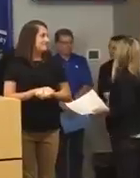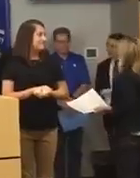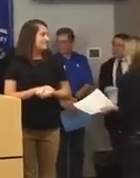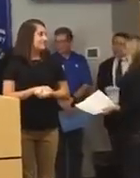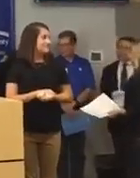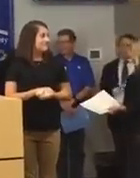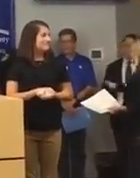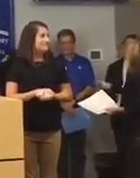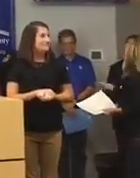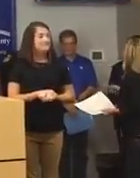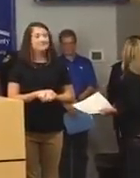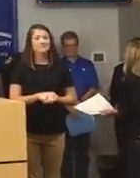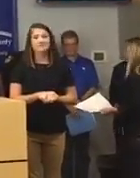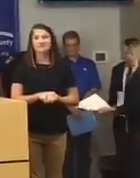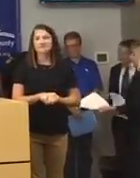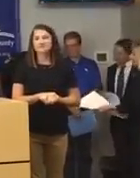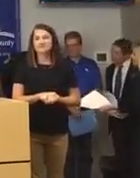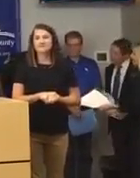Oh, that's cool.